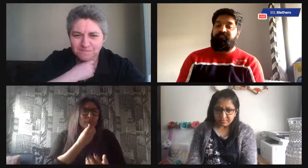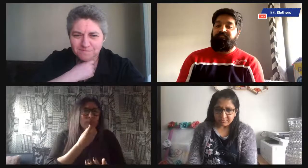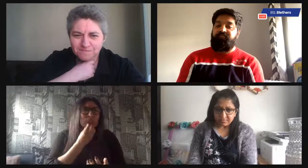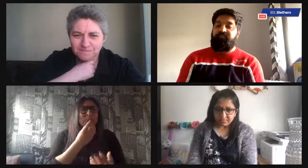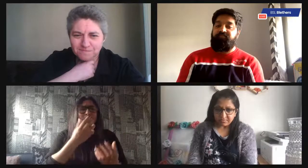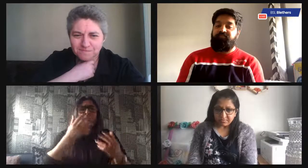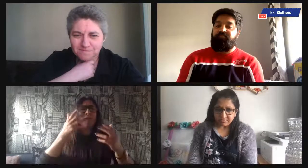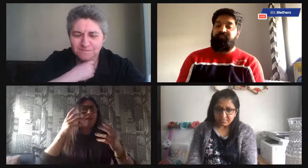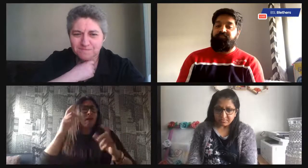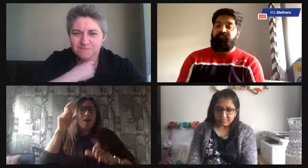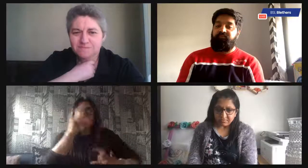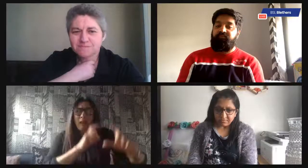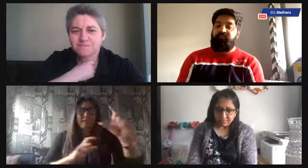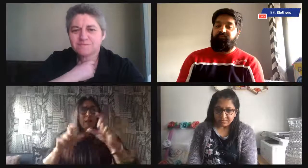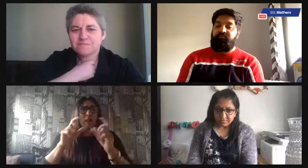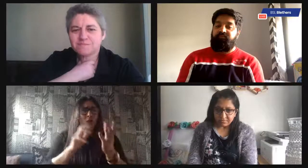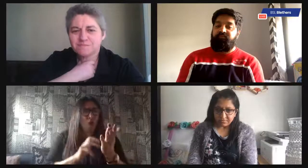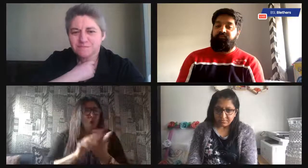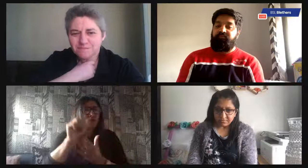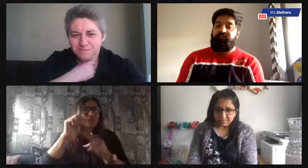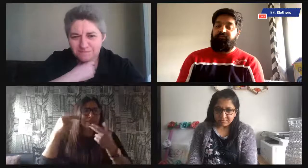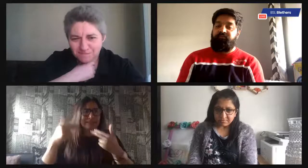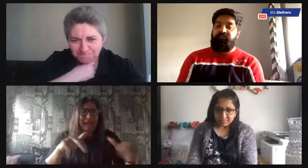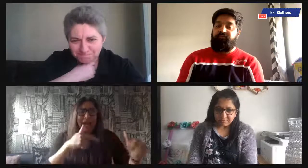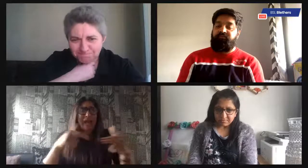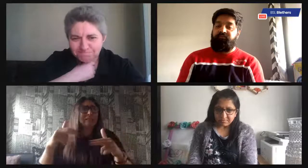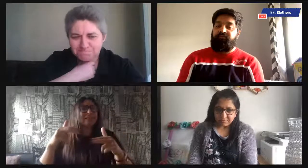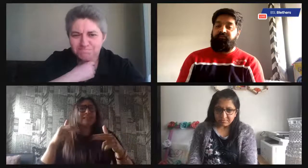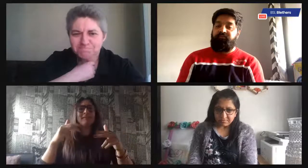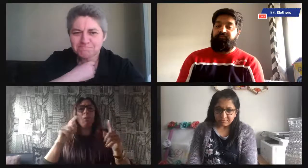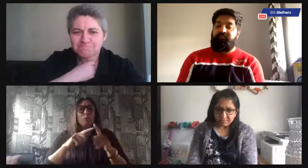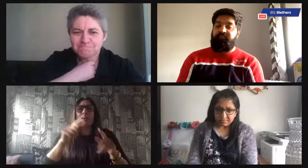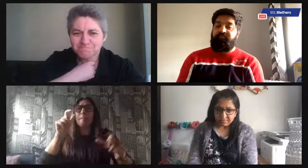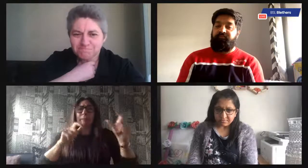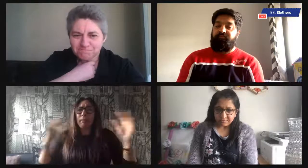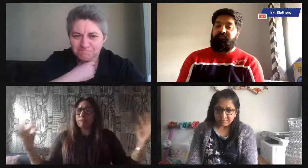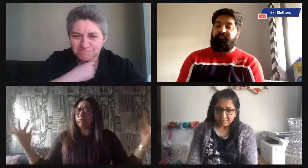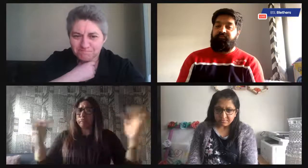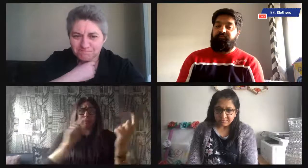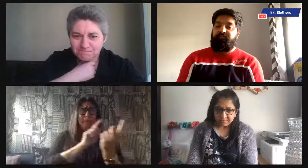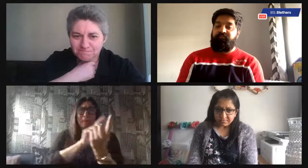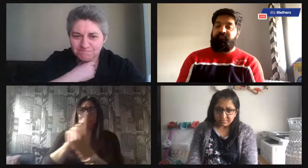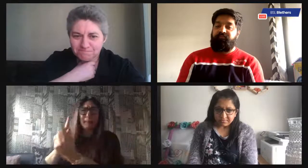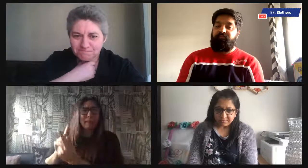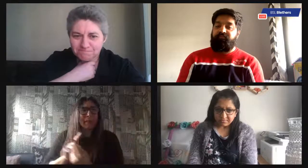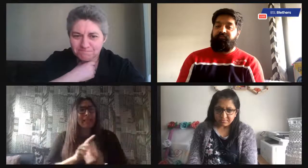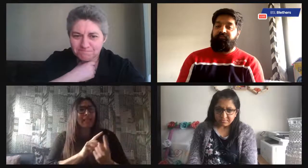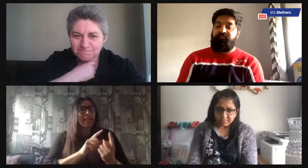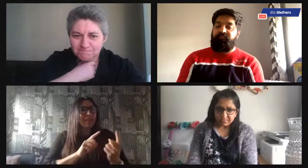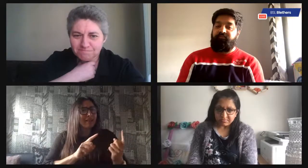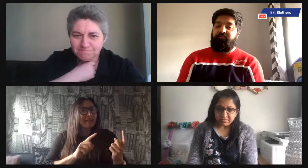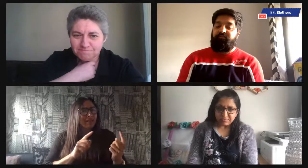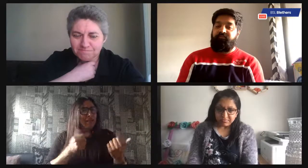event planning, it was meticulous. The food, the colours, the dancing,